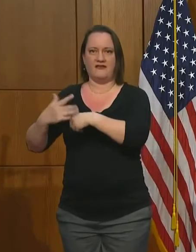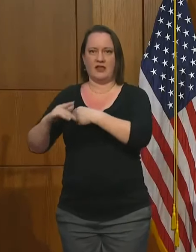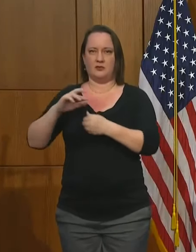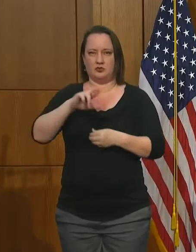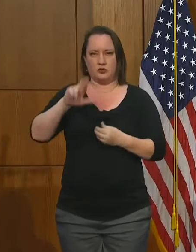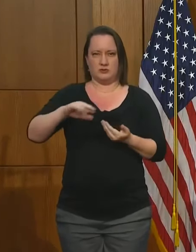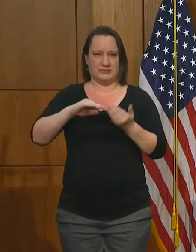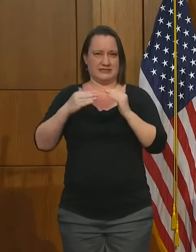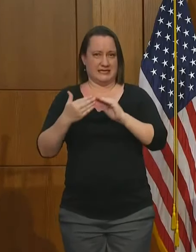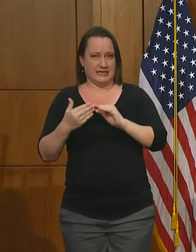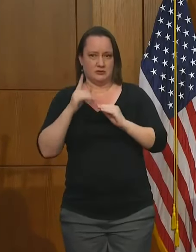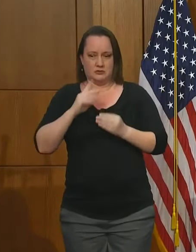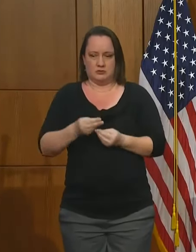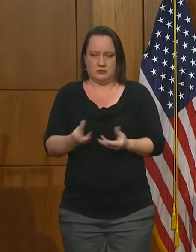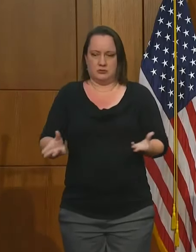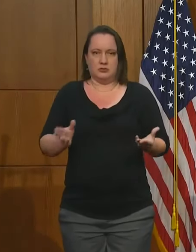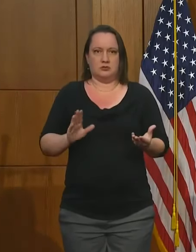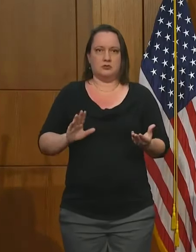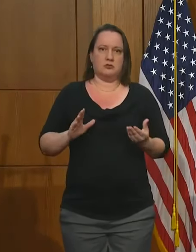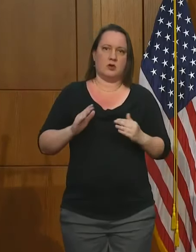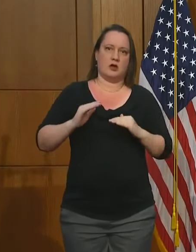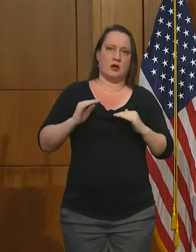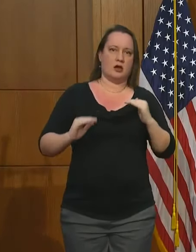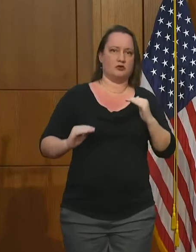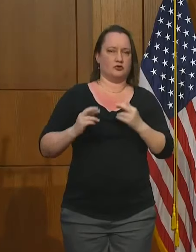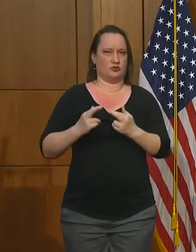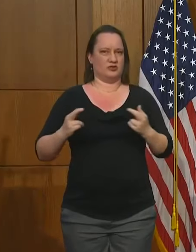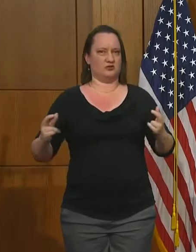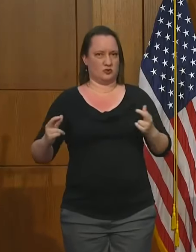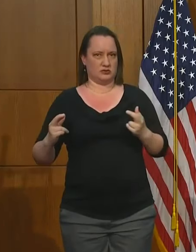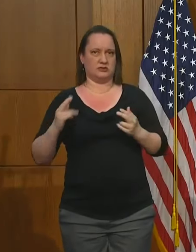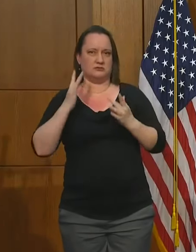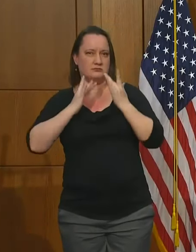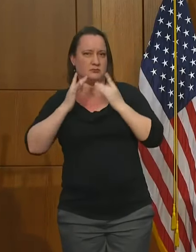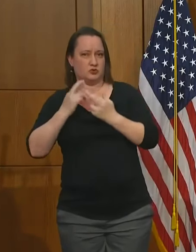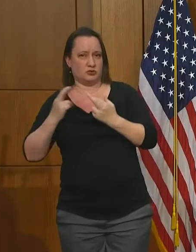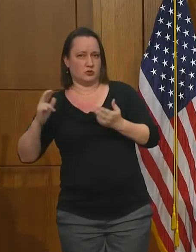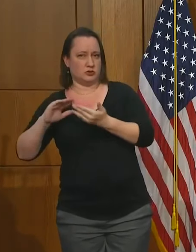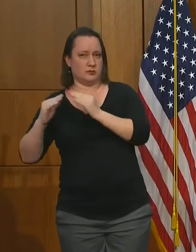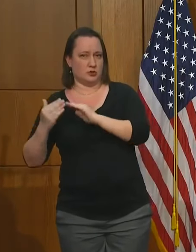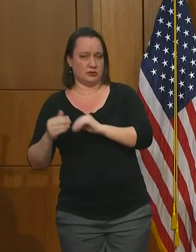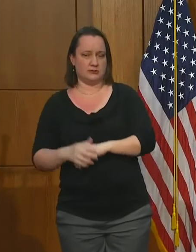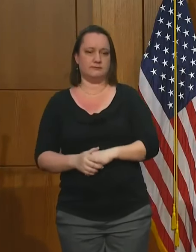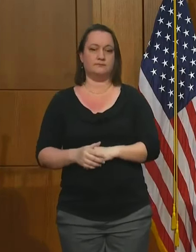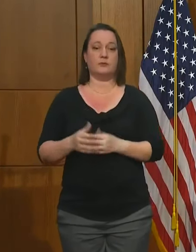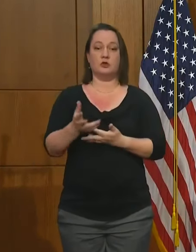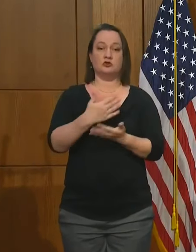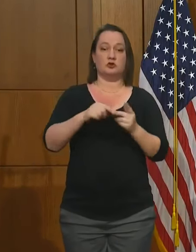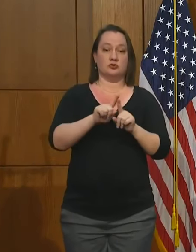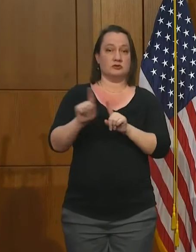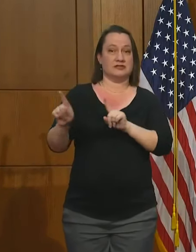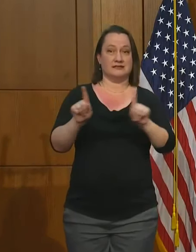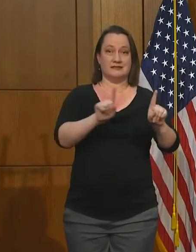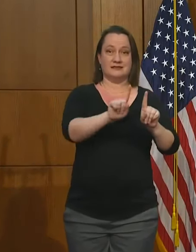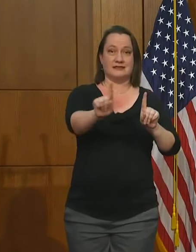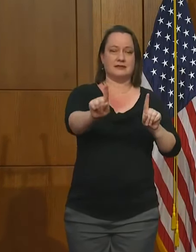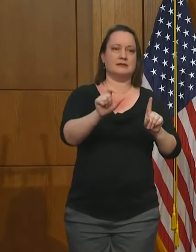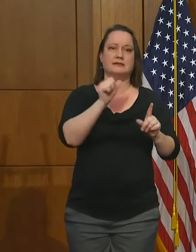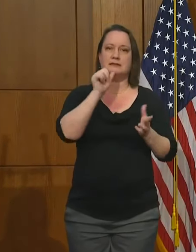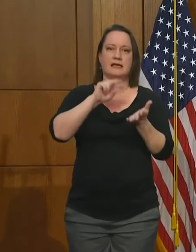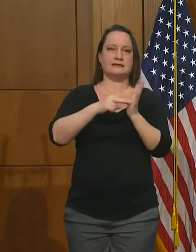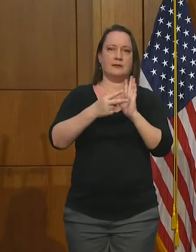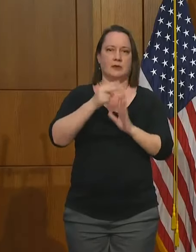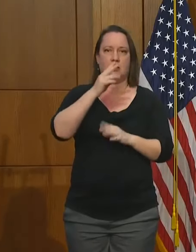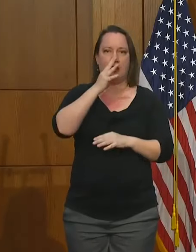most under-resourced communities. Social distancing doesn't mean forgetting our need for